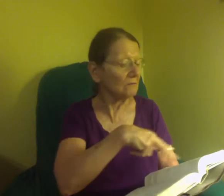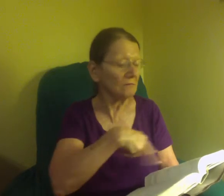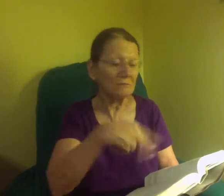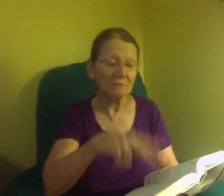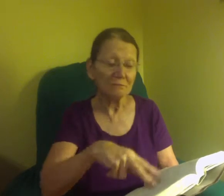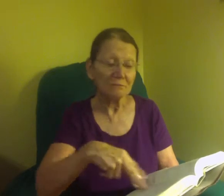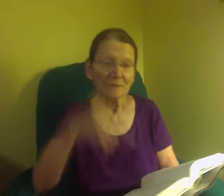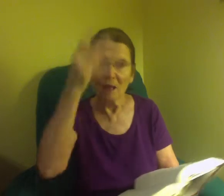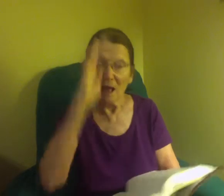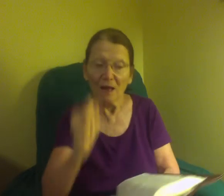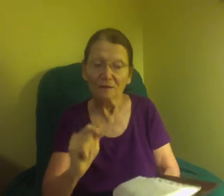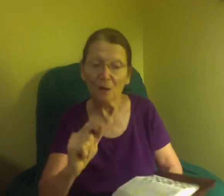I'm back,